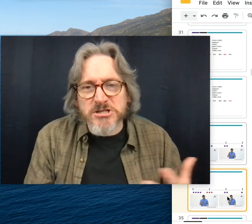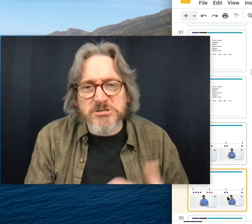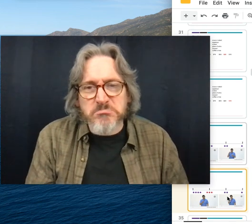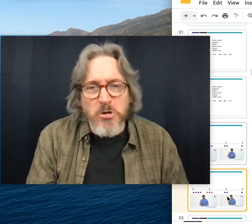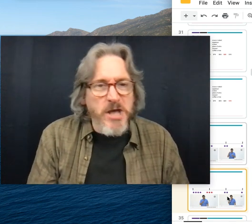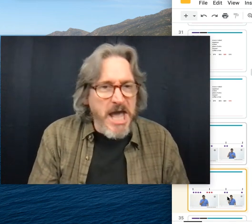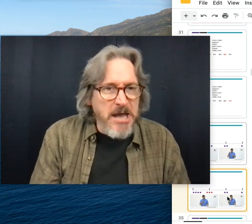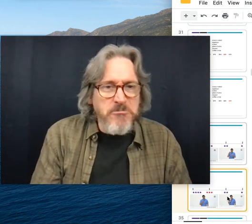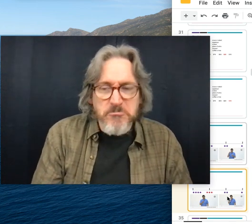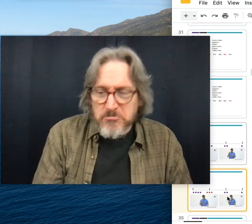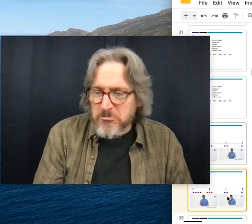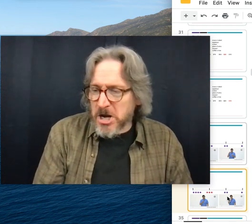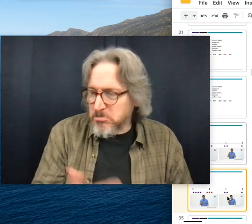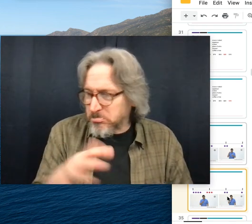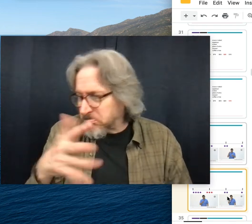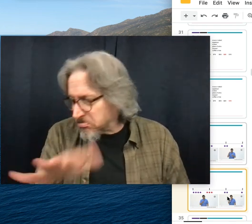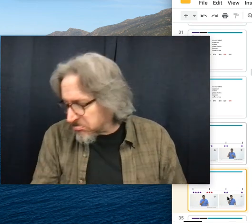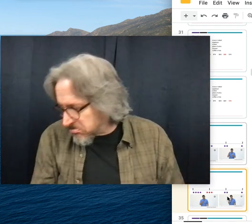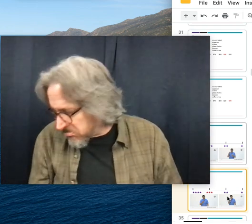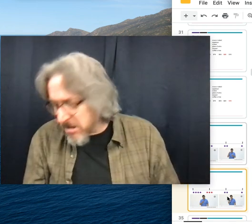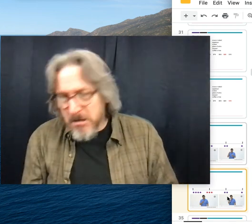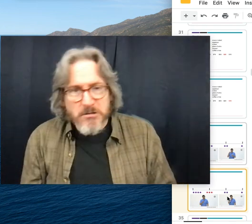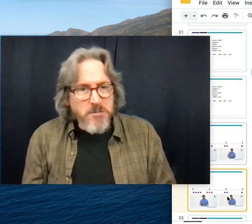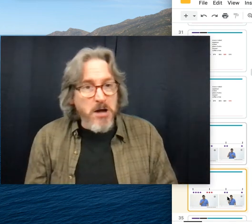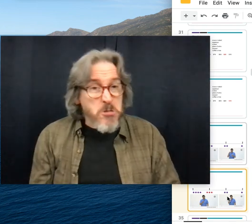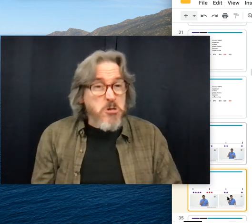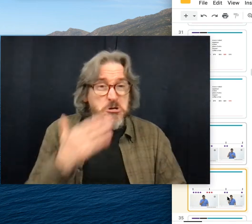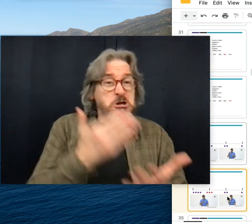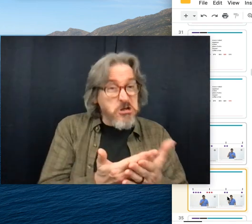Then there's okay, right?